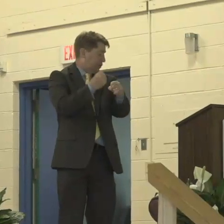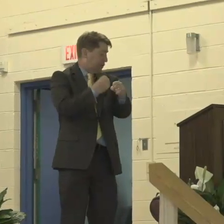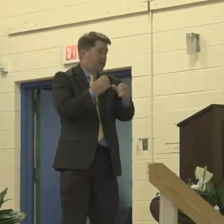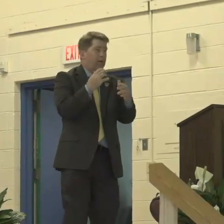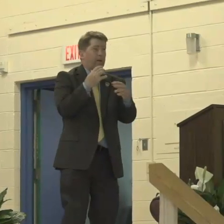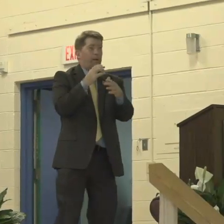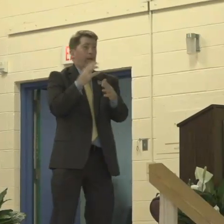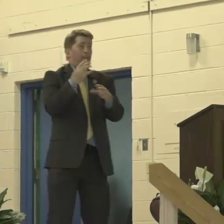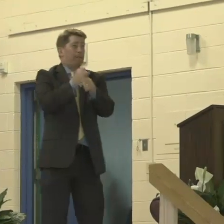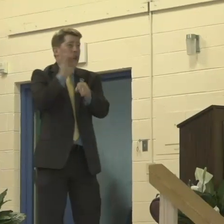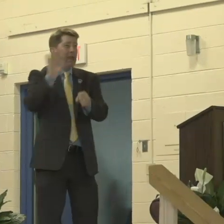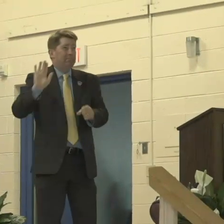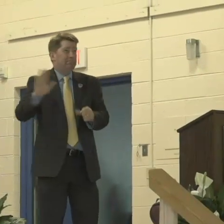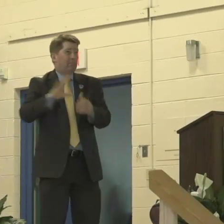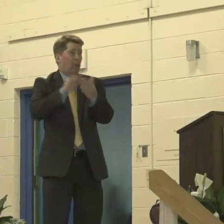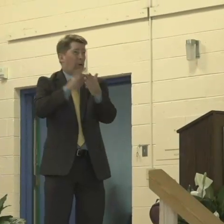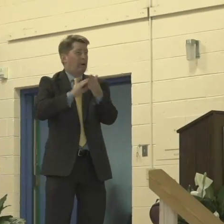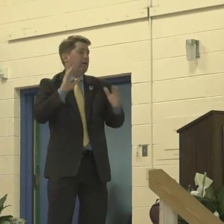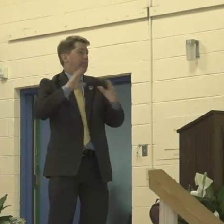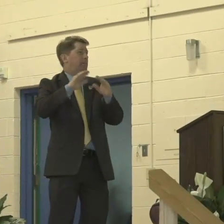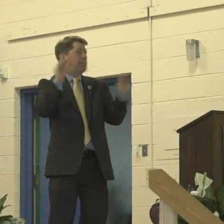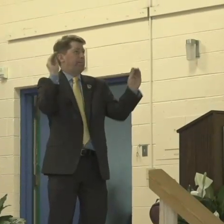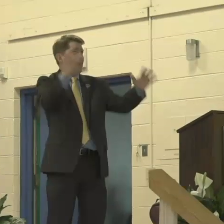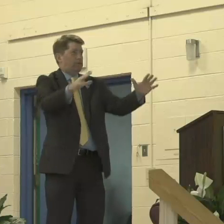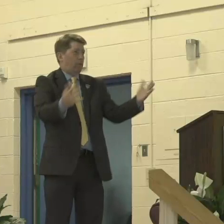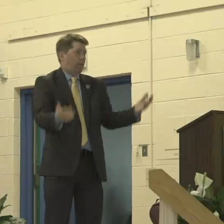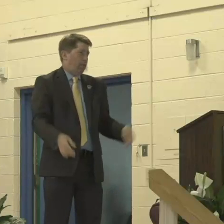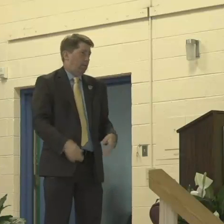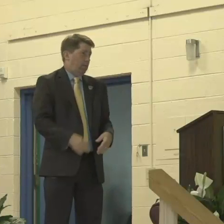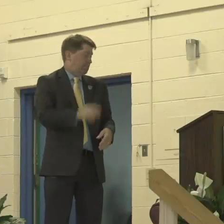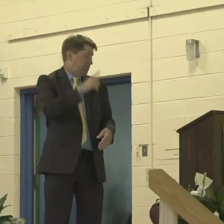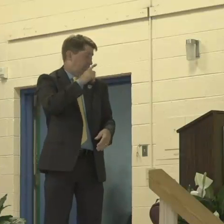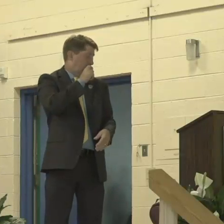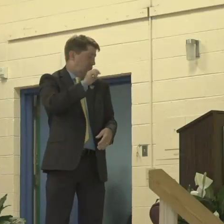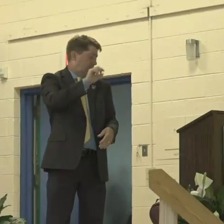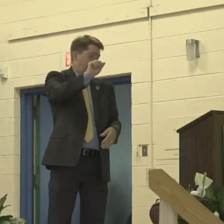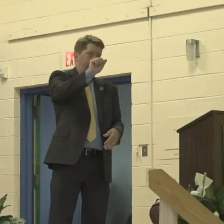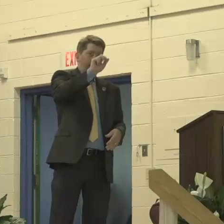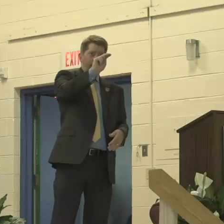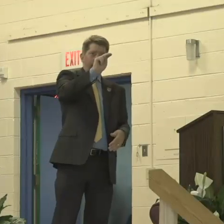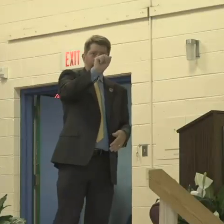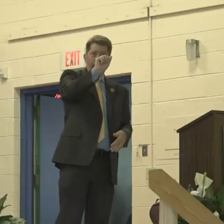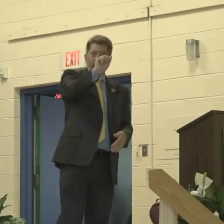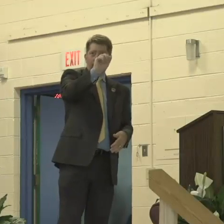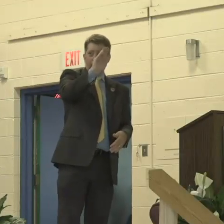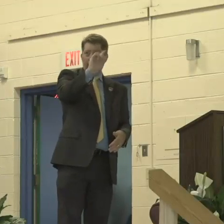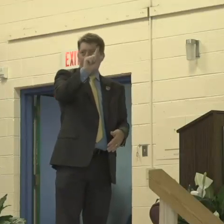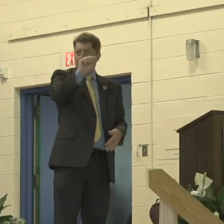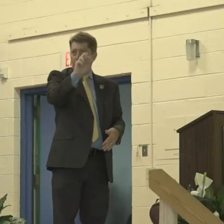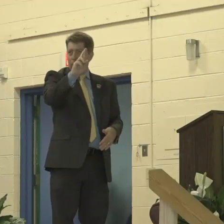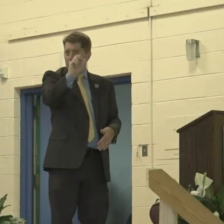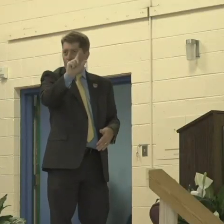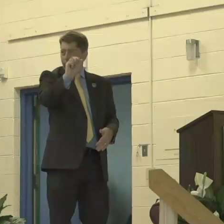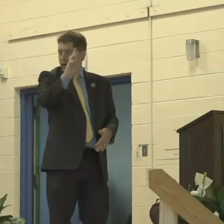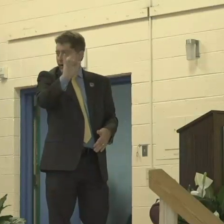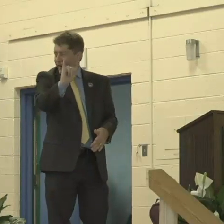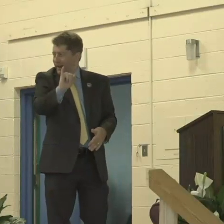that has made great gains all year. This student has made their learning magical. And it goes to